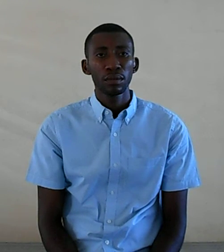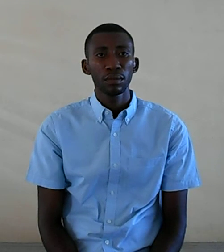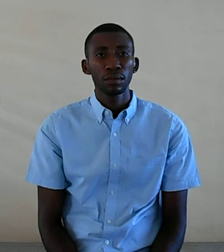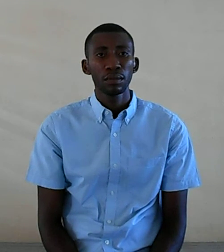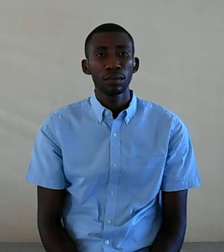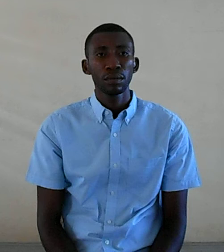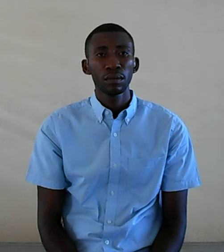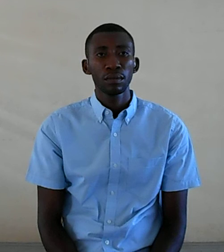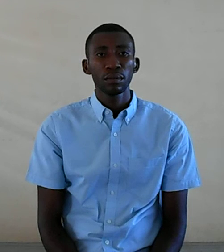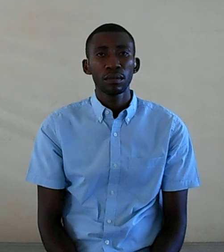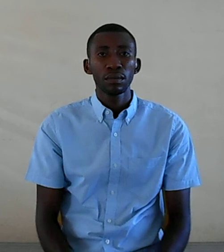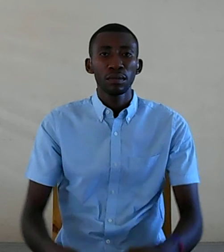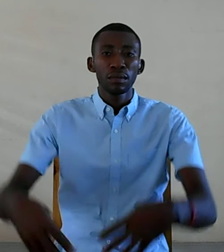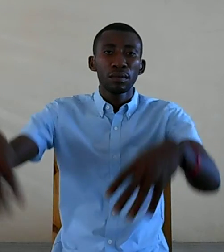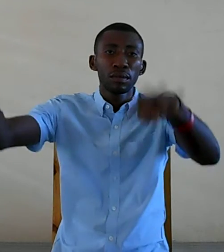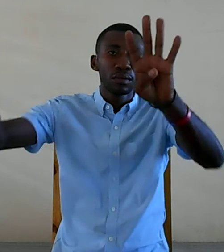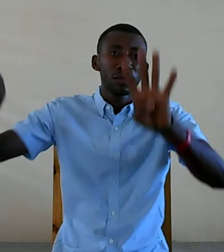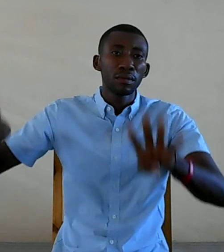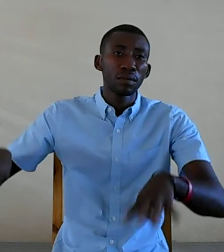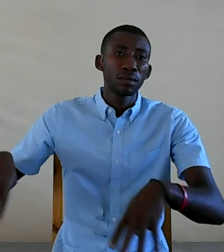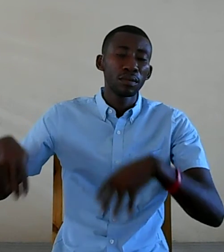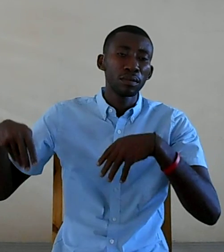Sheet. Drap.